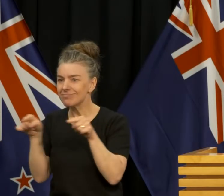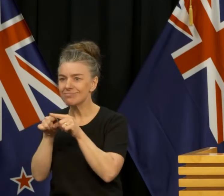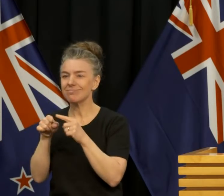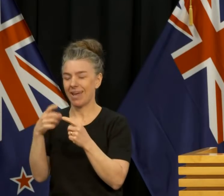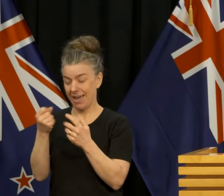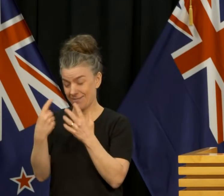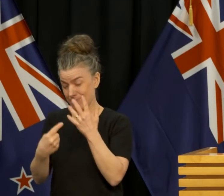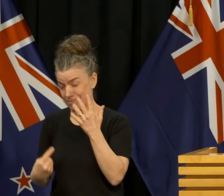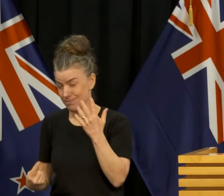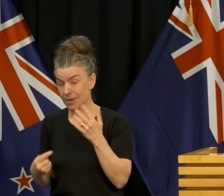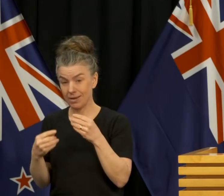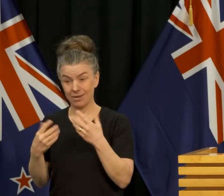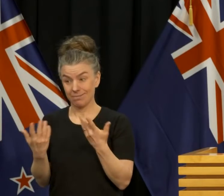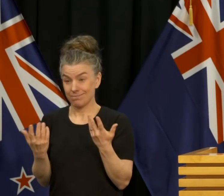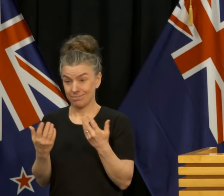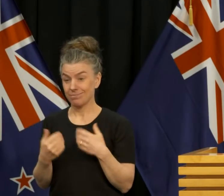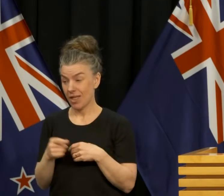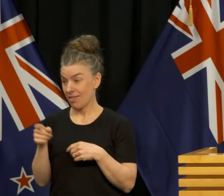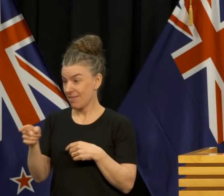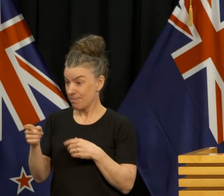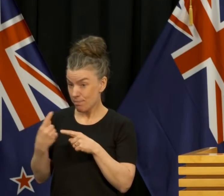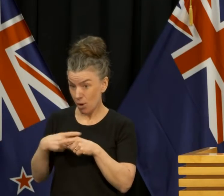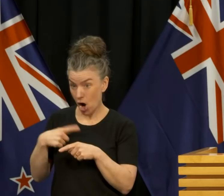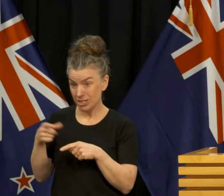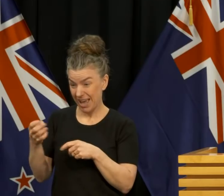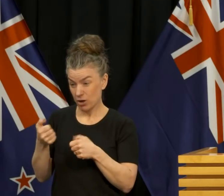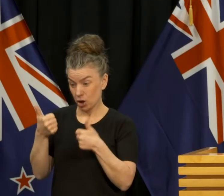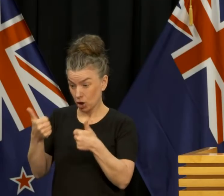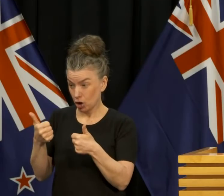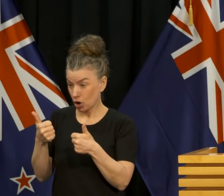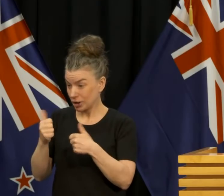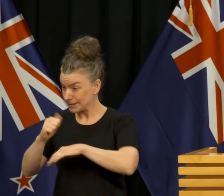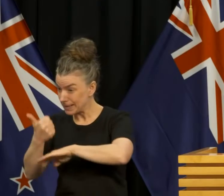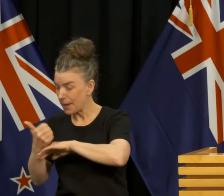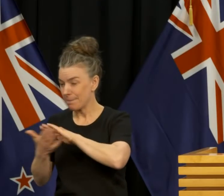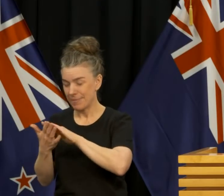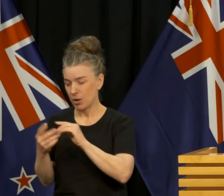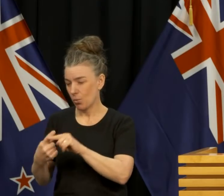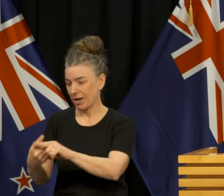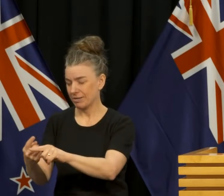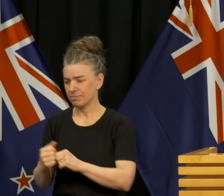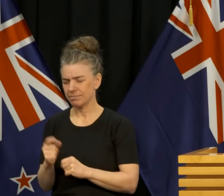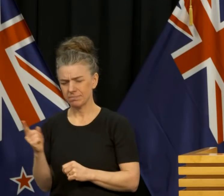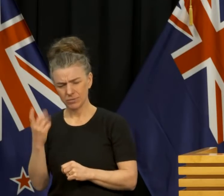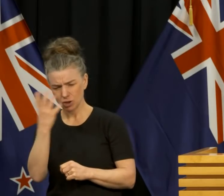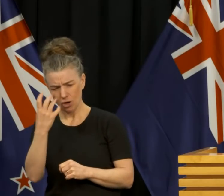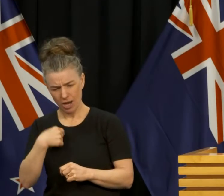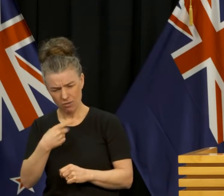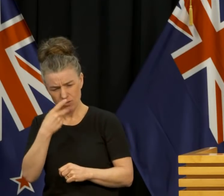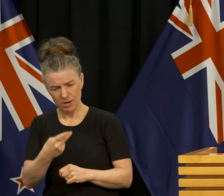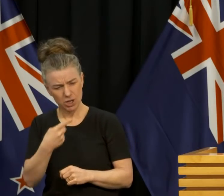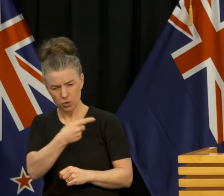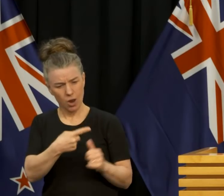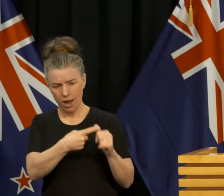ask businesses to do anyway. And as a result, they were very, very well positioned for this. Sorry to harp on about it, but you still haven't actually answered the question.